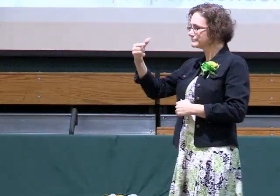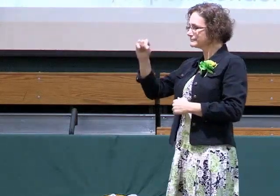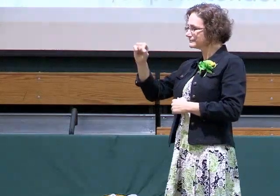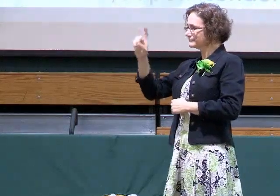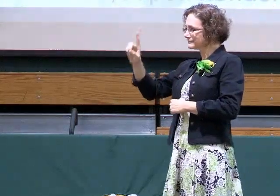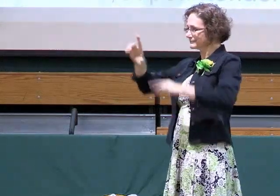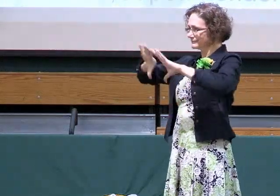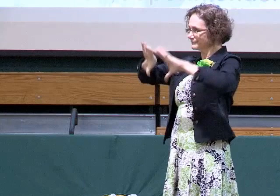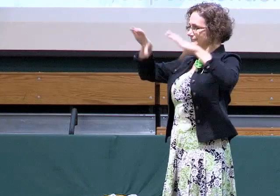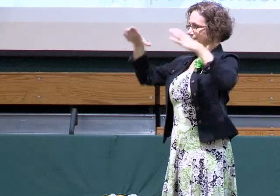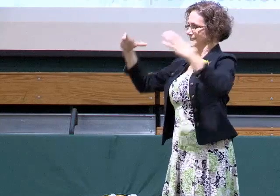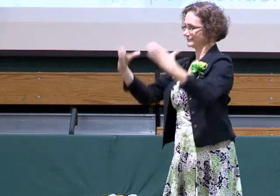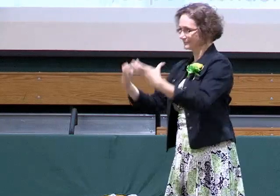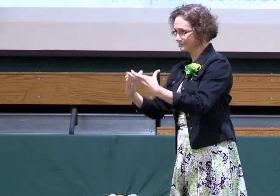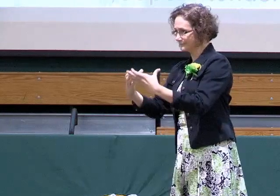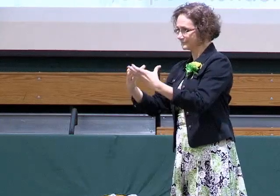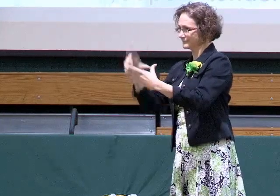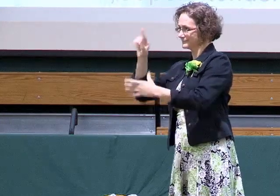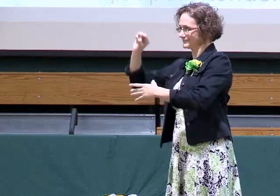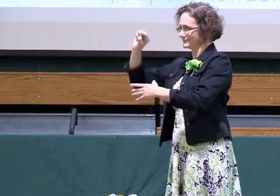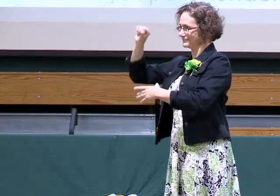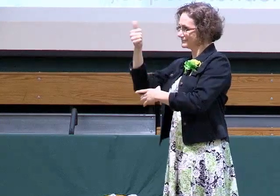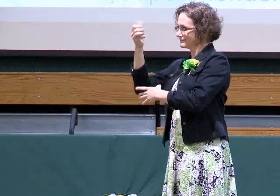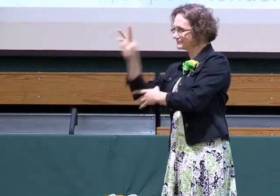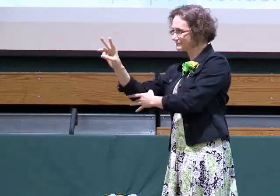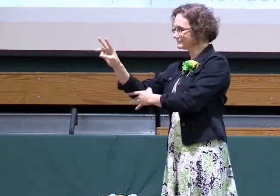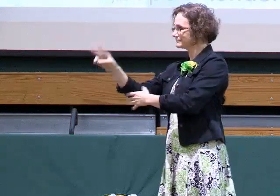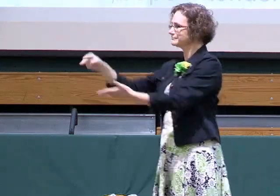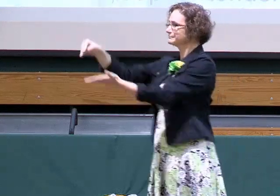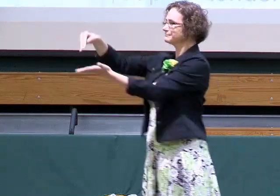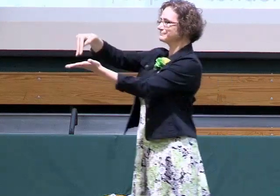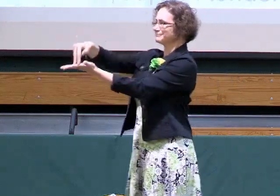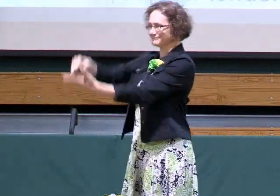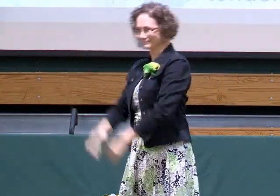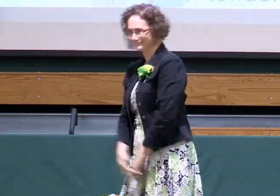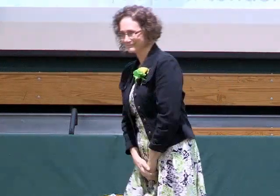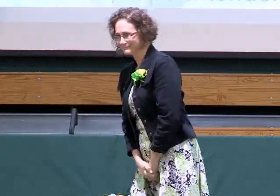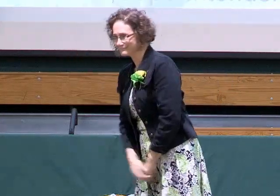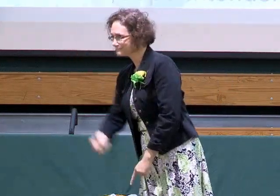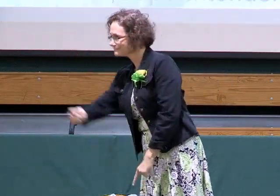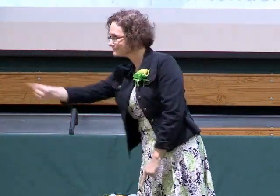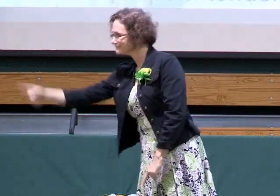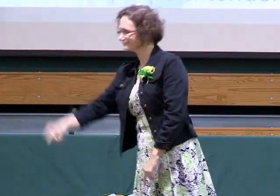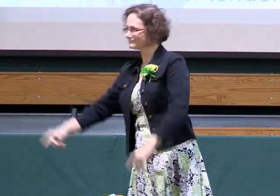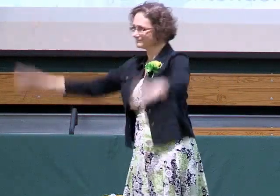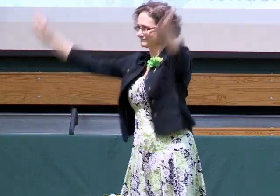First, the Georgia School for the Deaf, class of 2016, please rise.